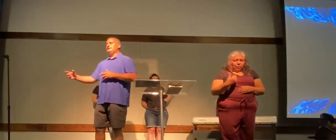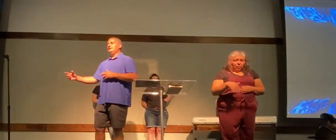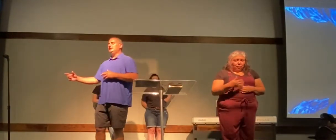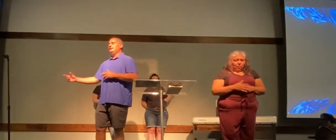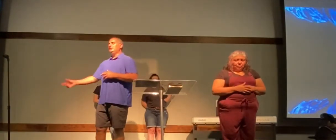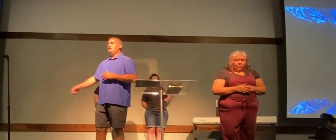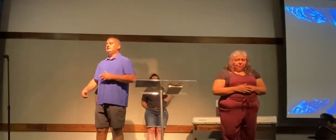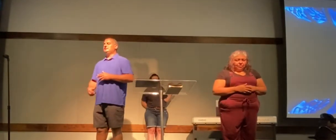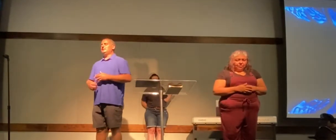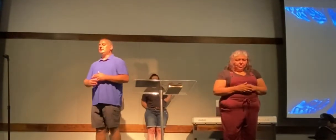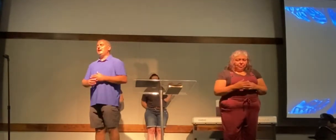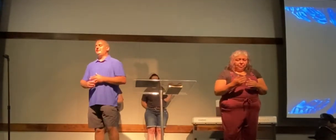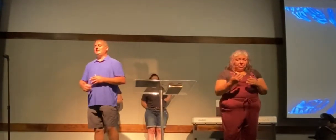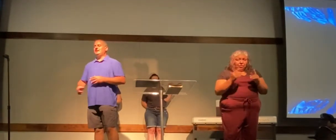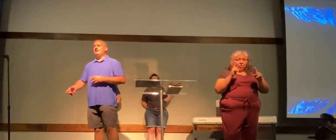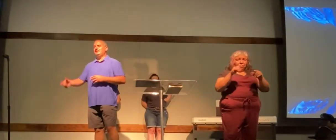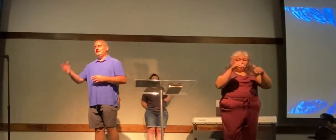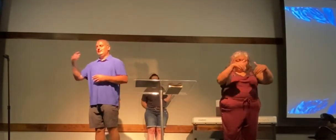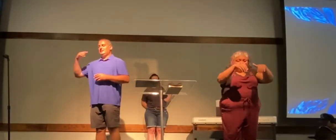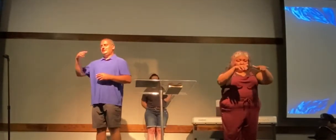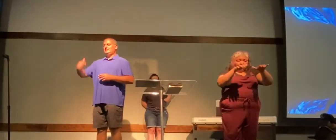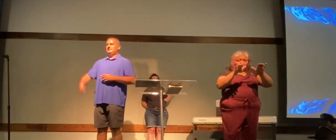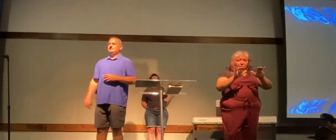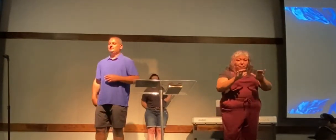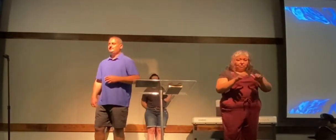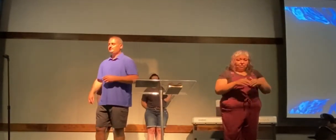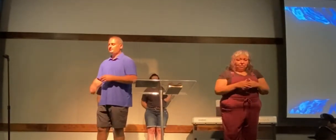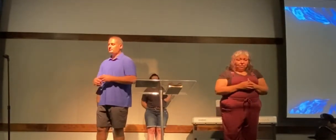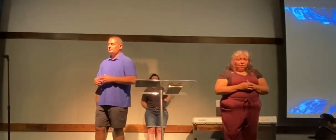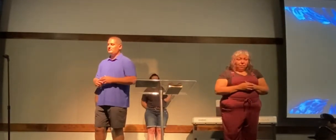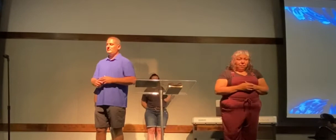Then you went into the grave and did it.